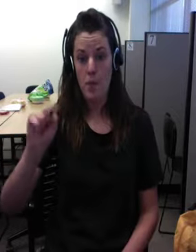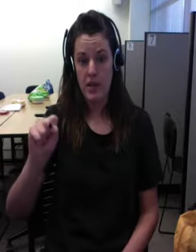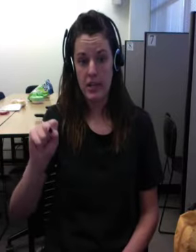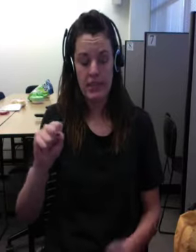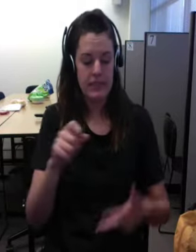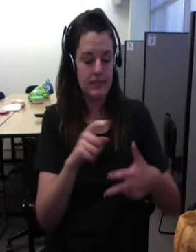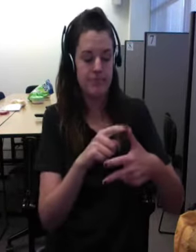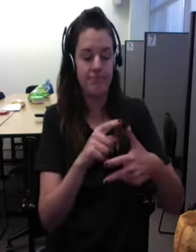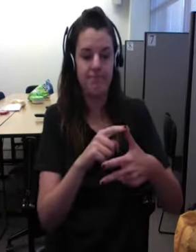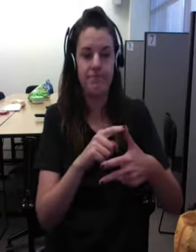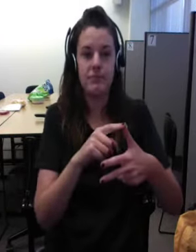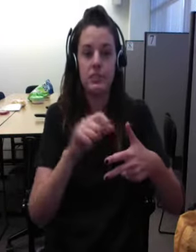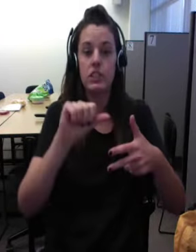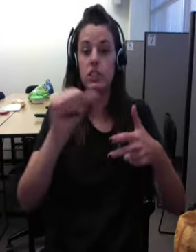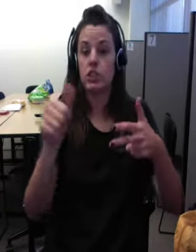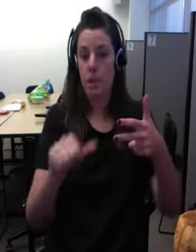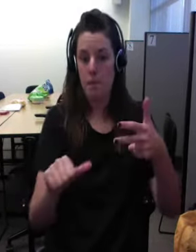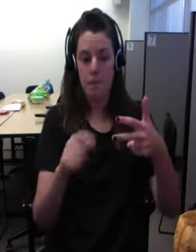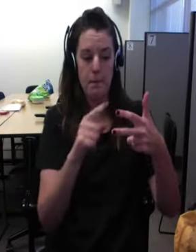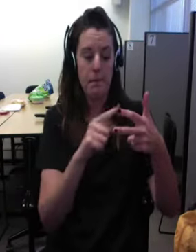shape, mass, and volume.